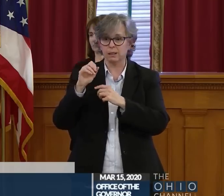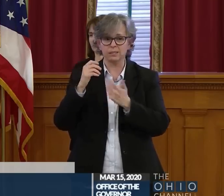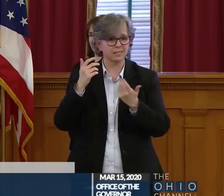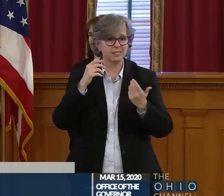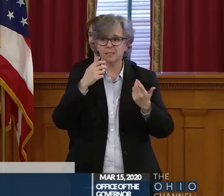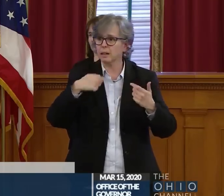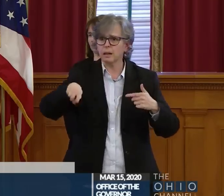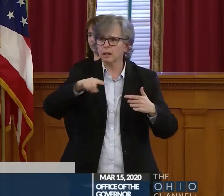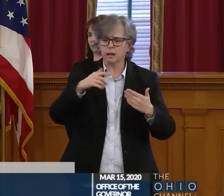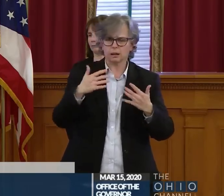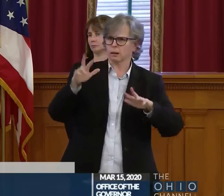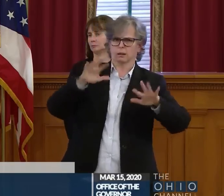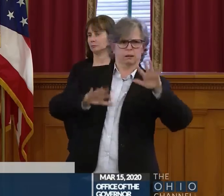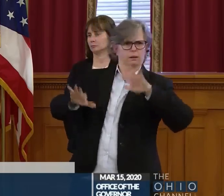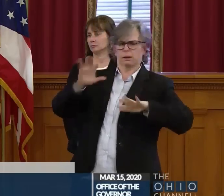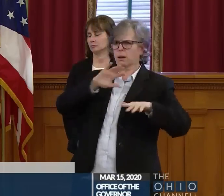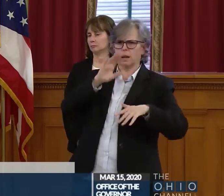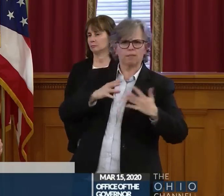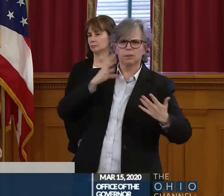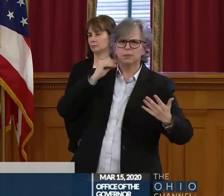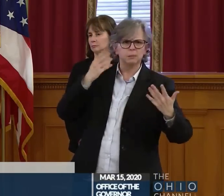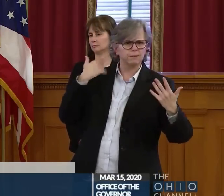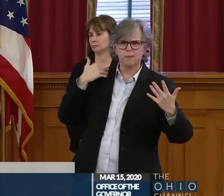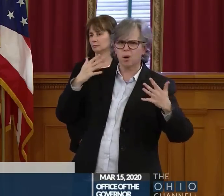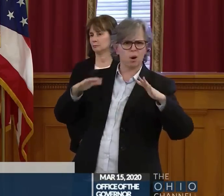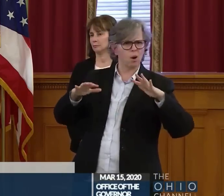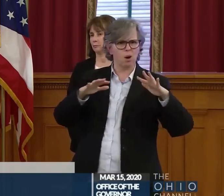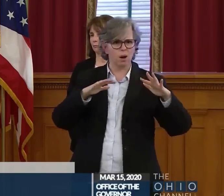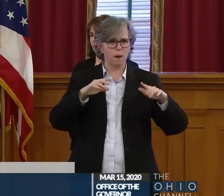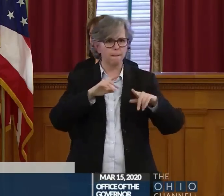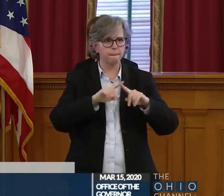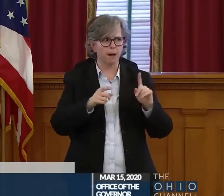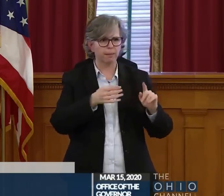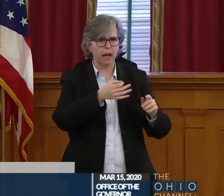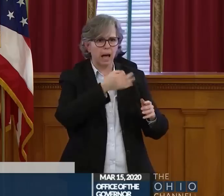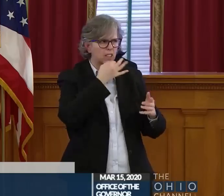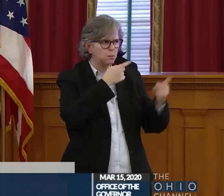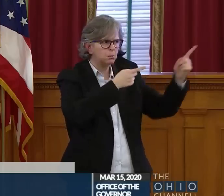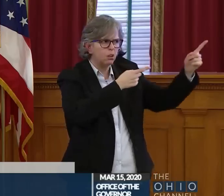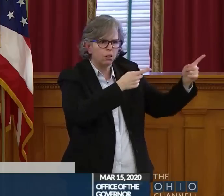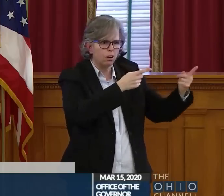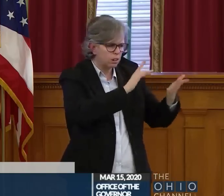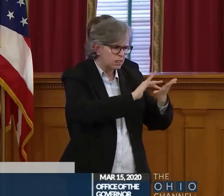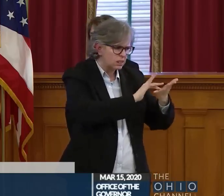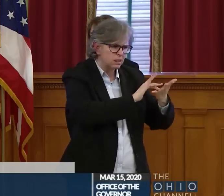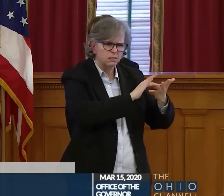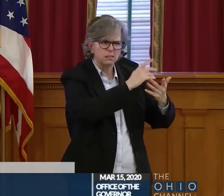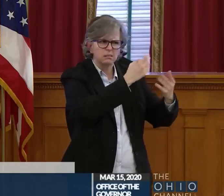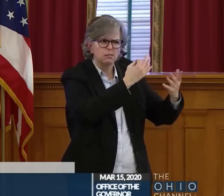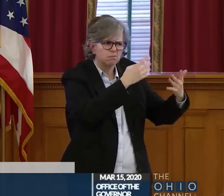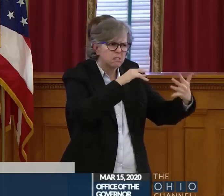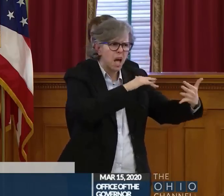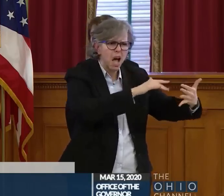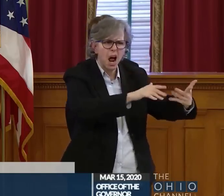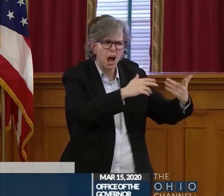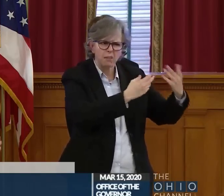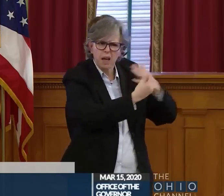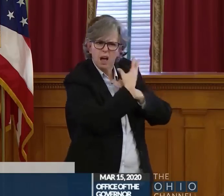study this and do this for a living, every single day. In Ohio, we are on